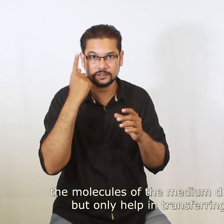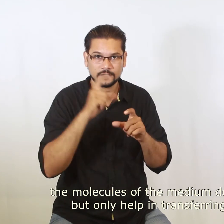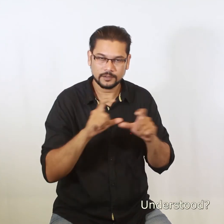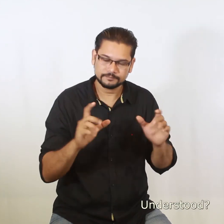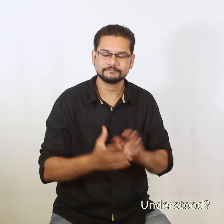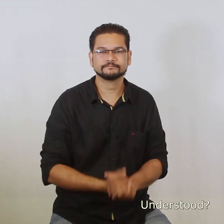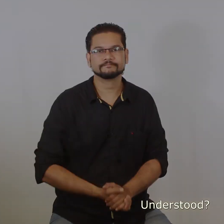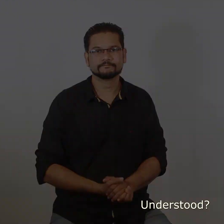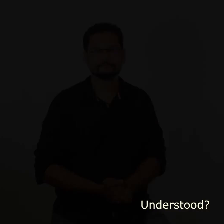heat. Understood?